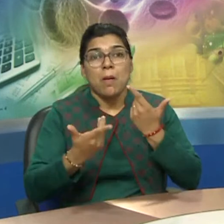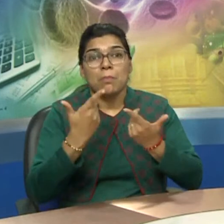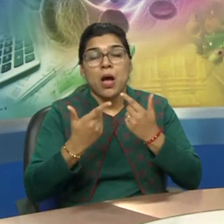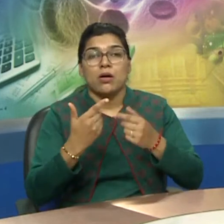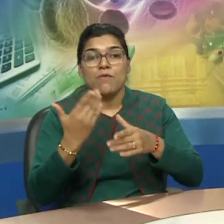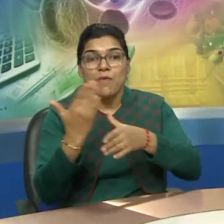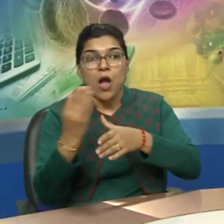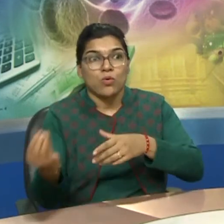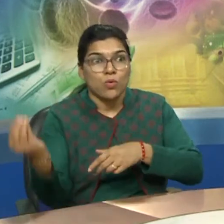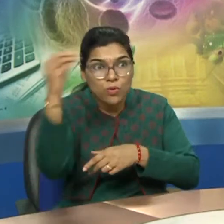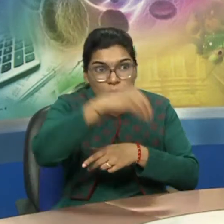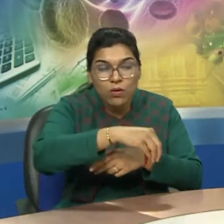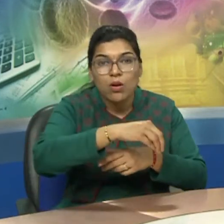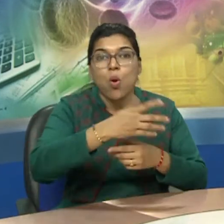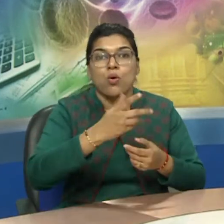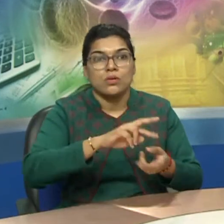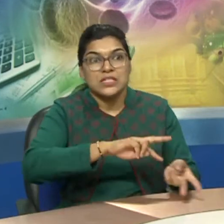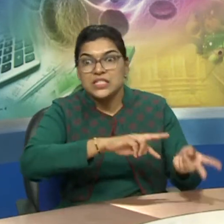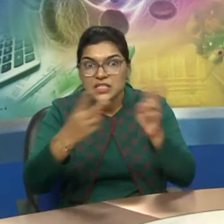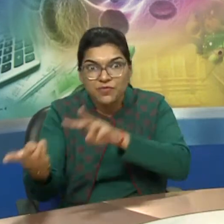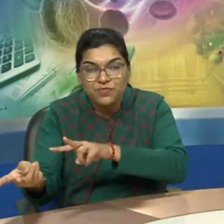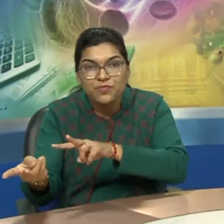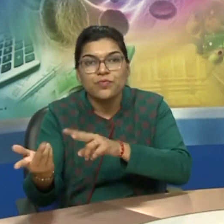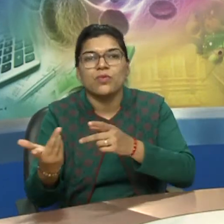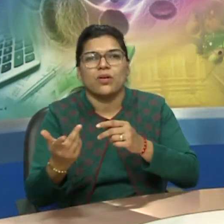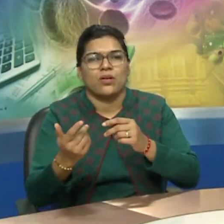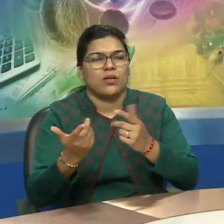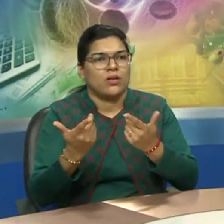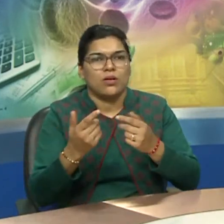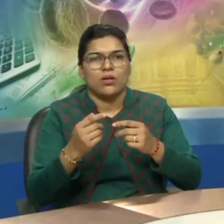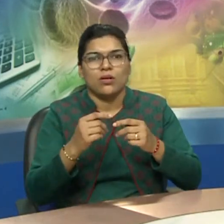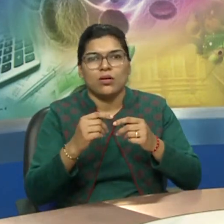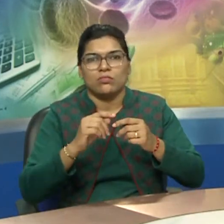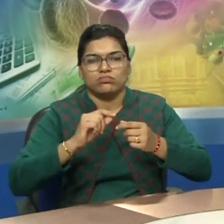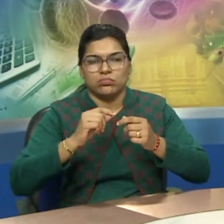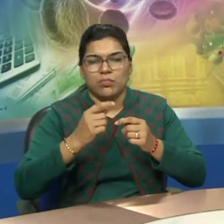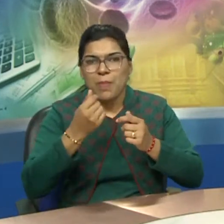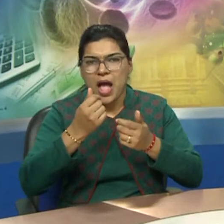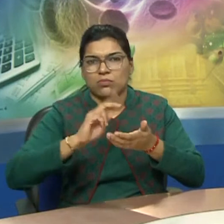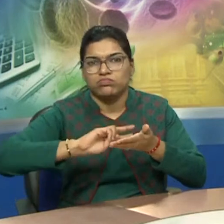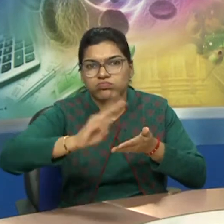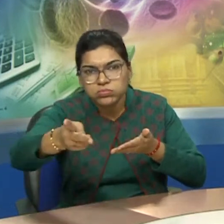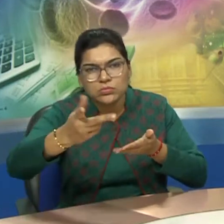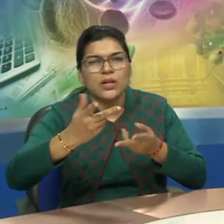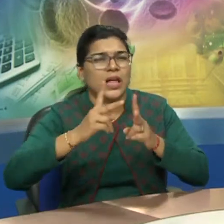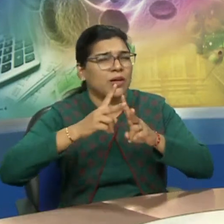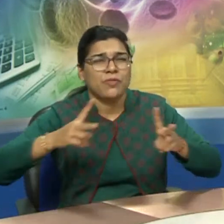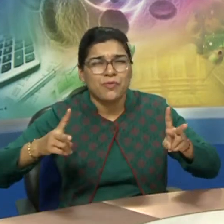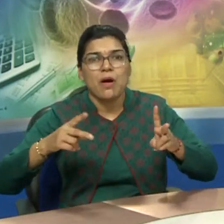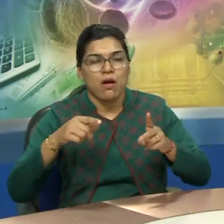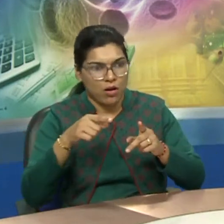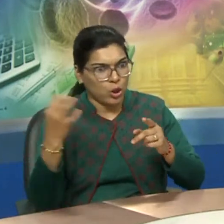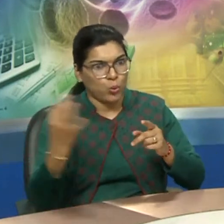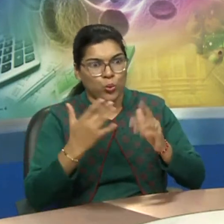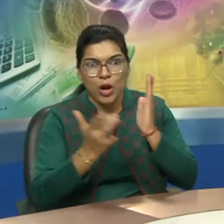Like there are nowadays, every year or after a few years there is